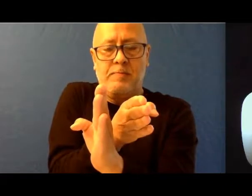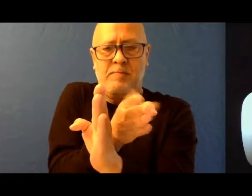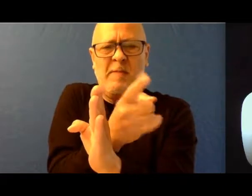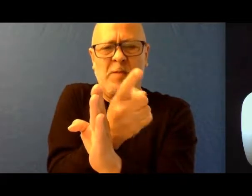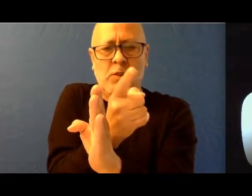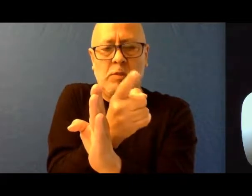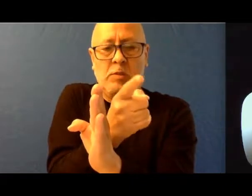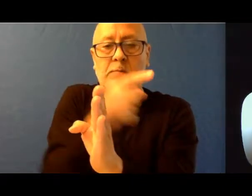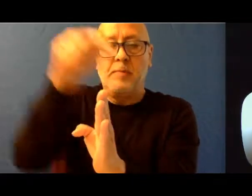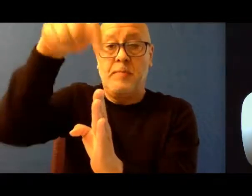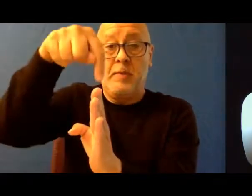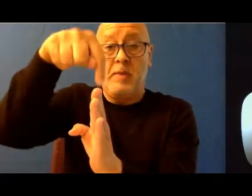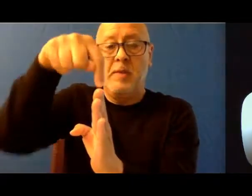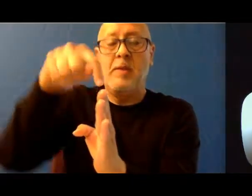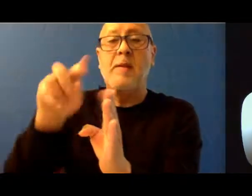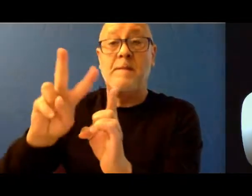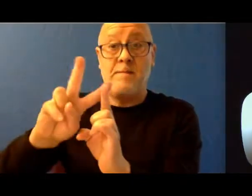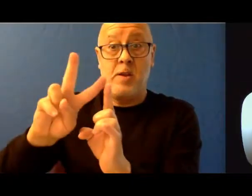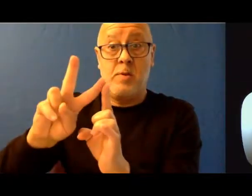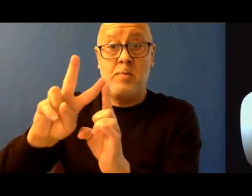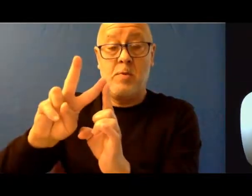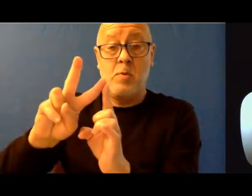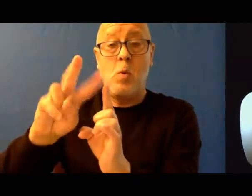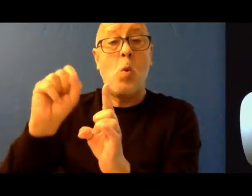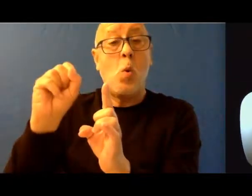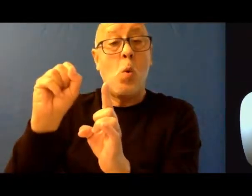of a variable